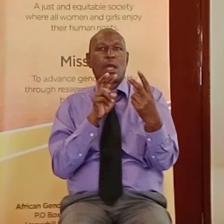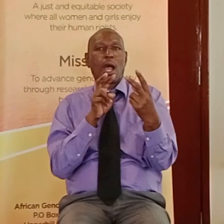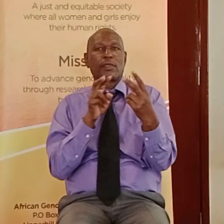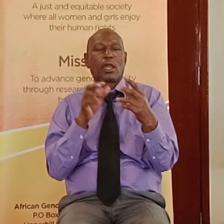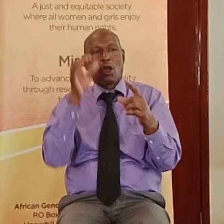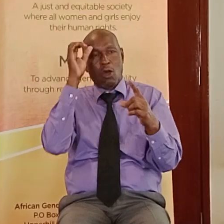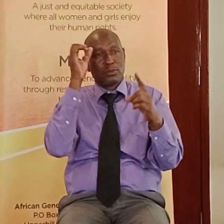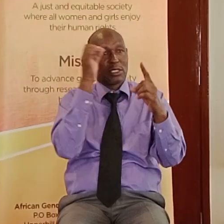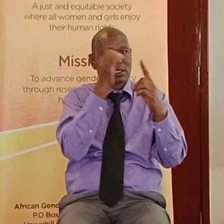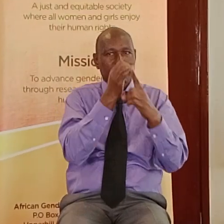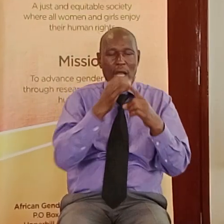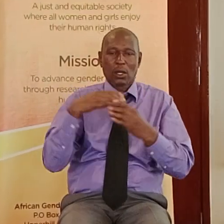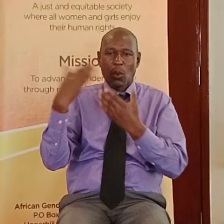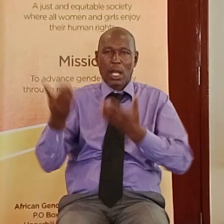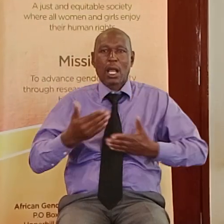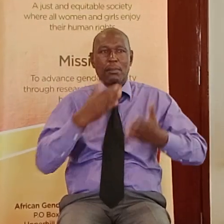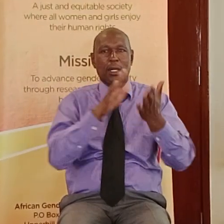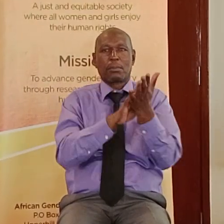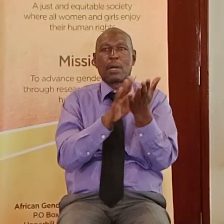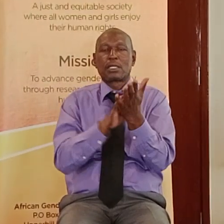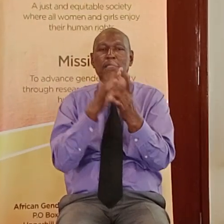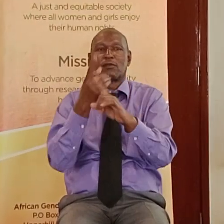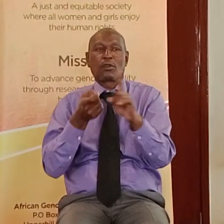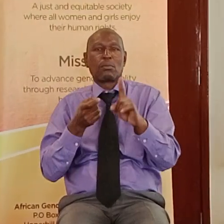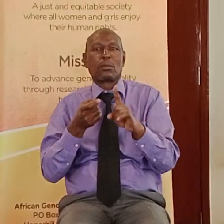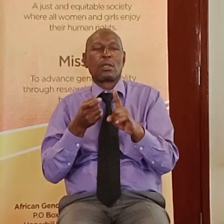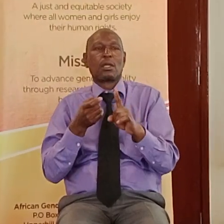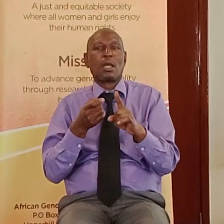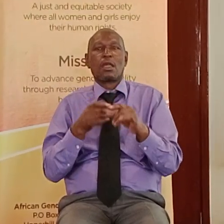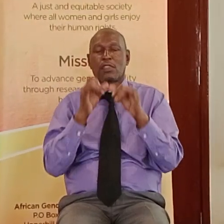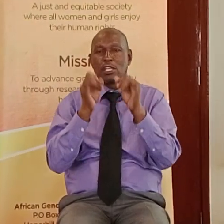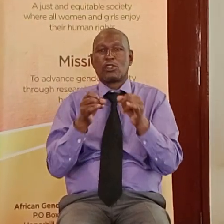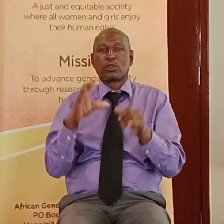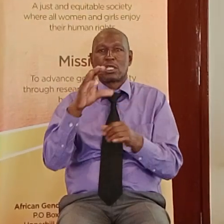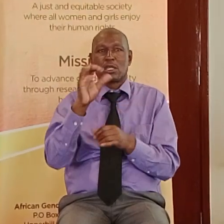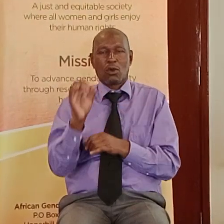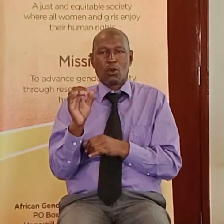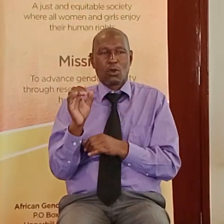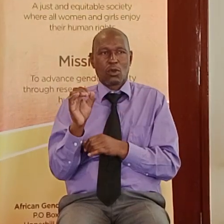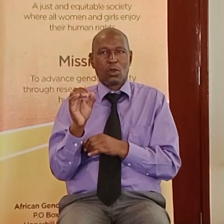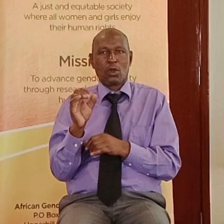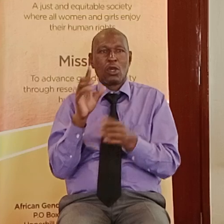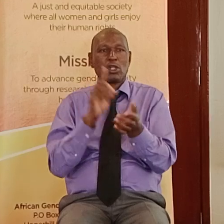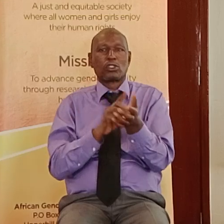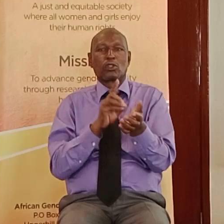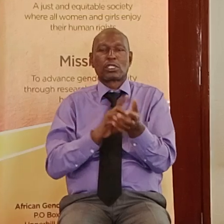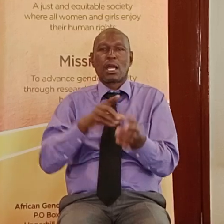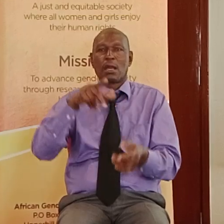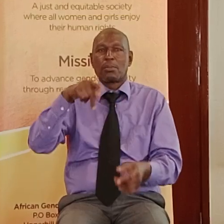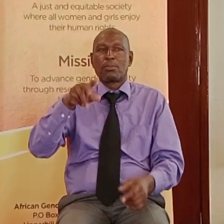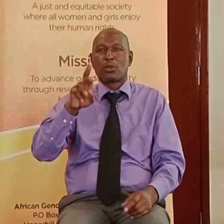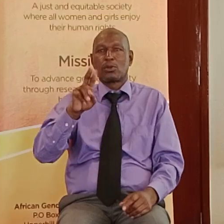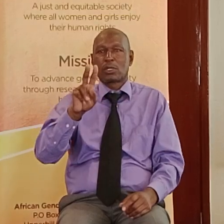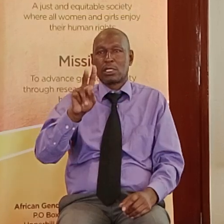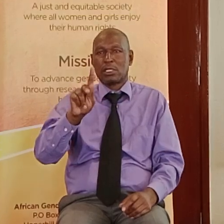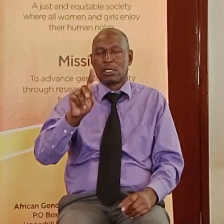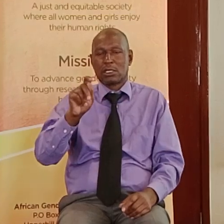welcoming remarks from our very new CEO, Dr. Purity Gena. And then we'll